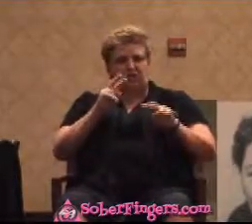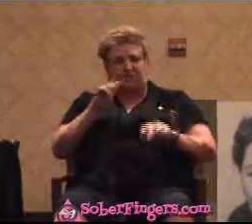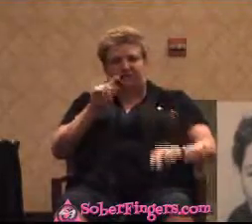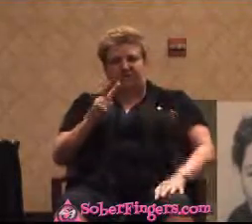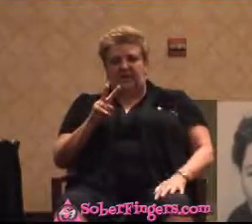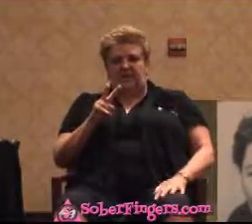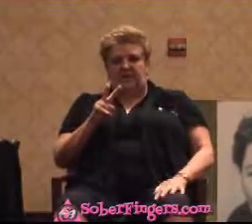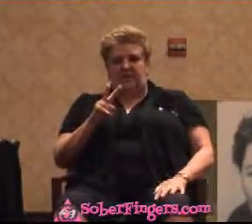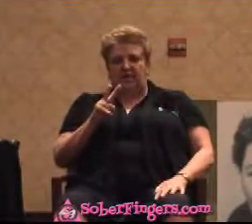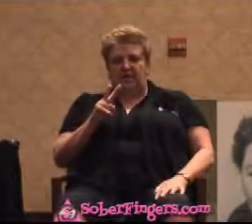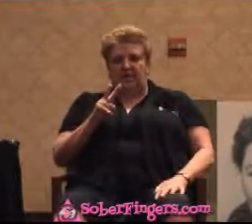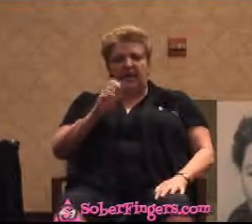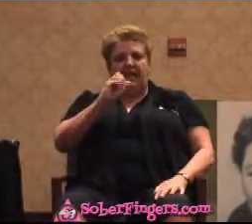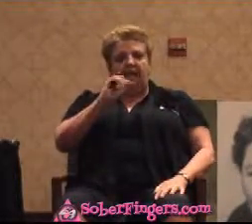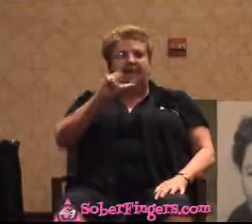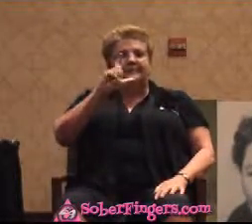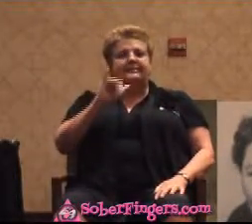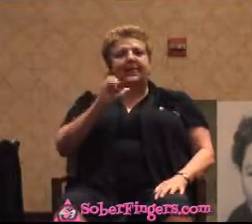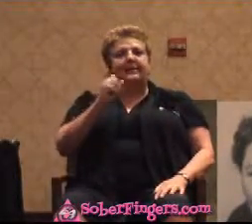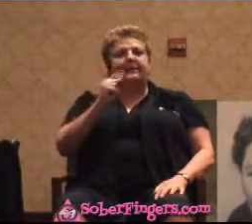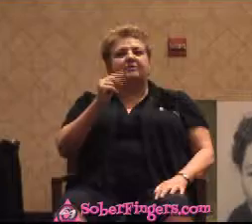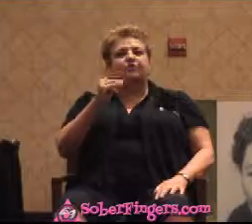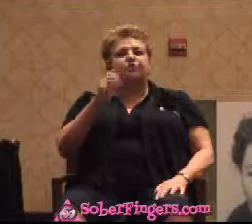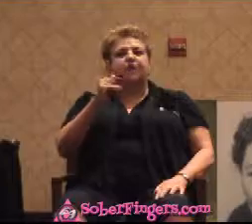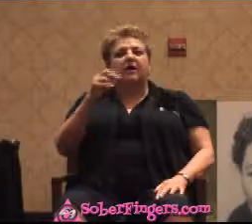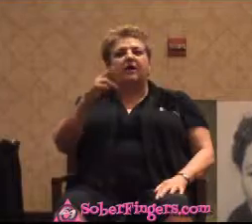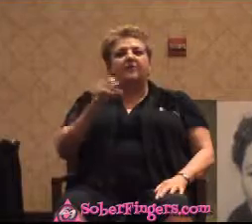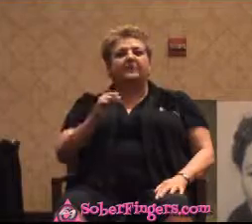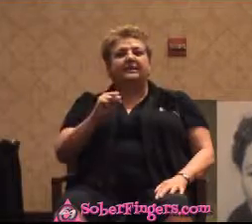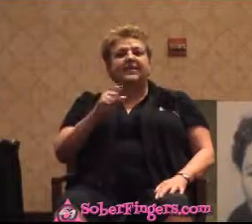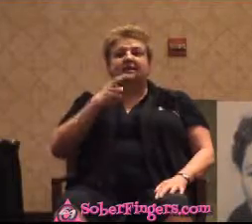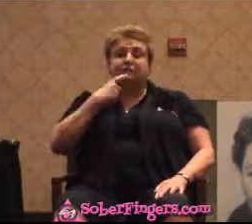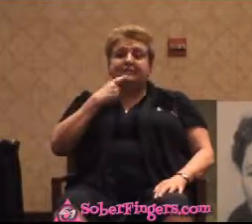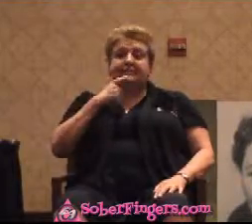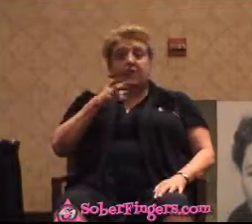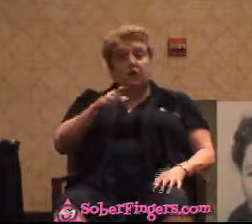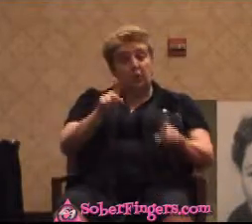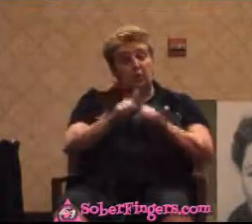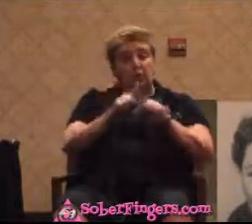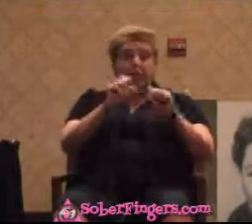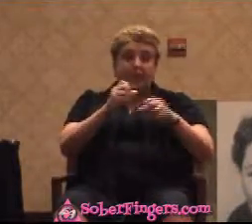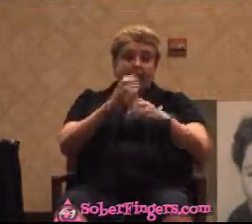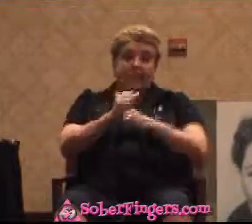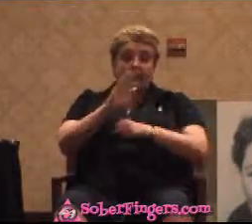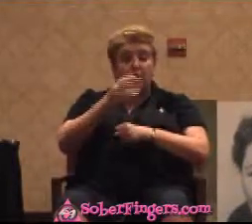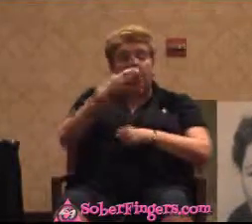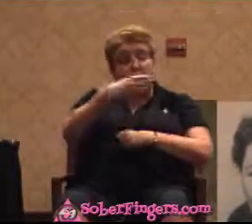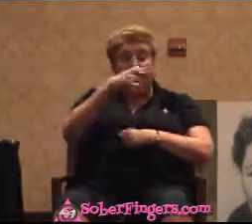And Sally Struthers came on the TV and she goes, you too can get your high school diploma on TV.